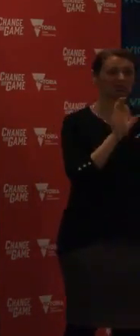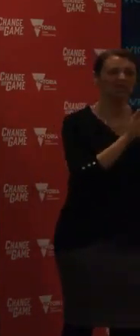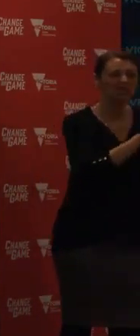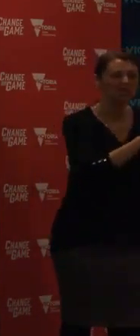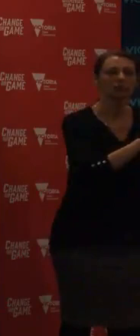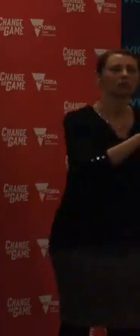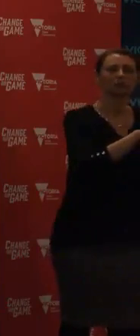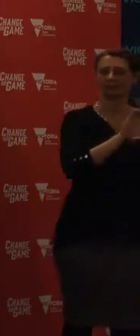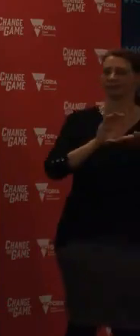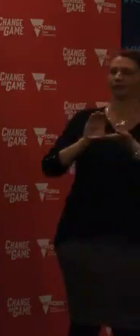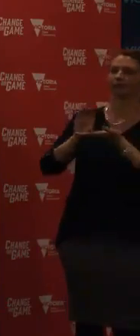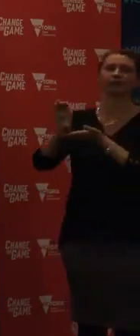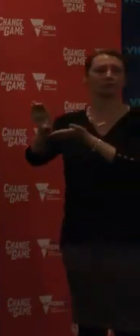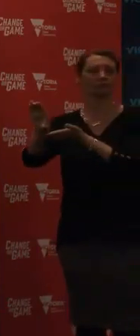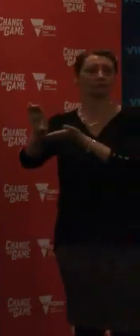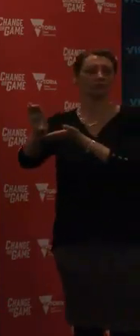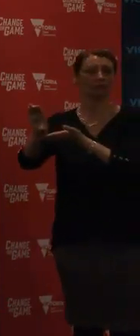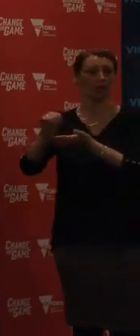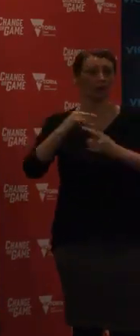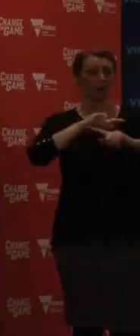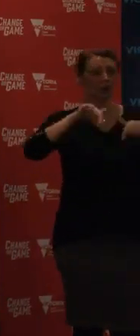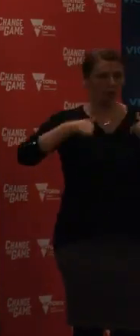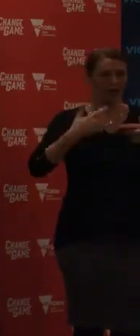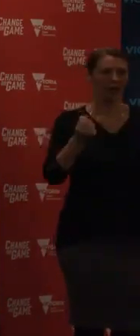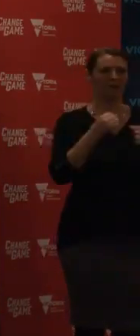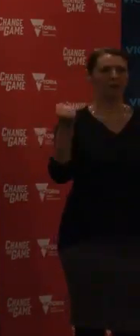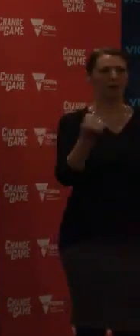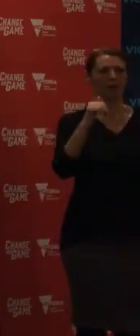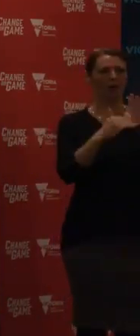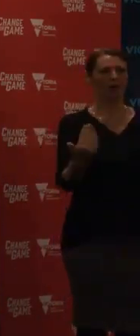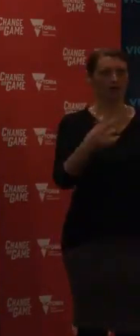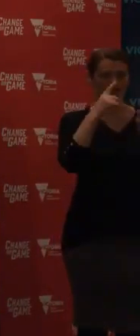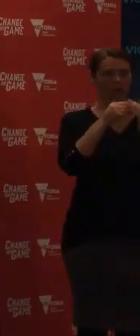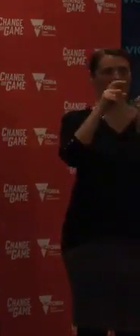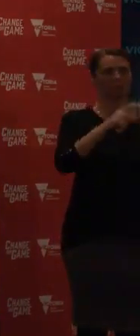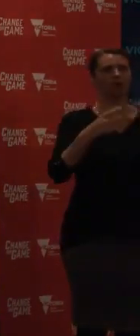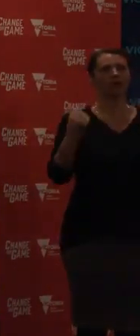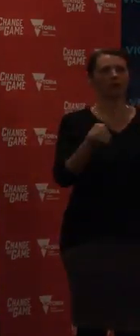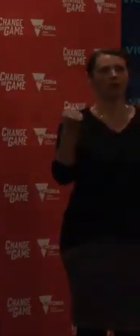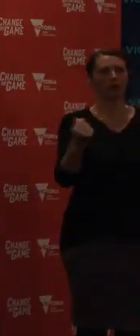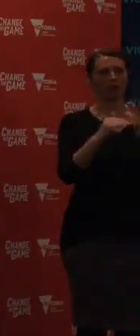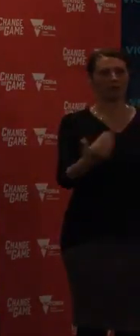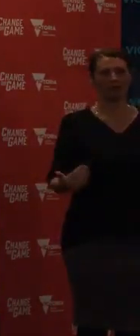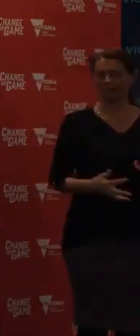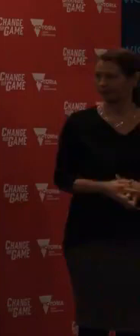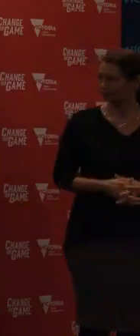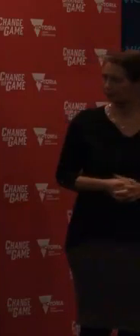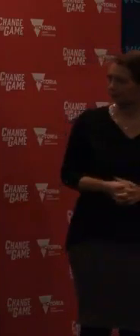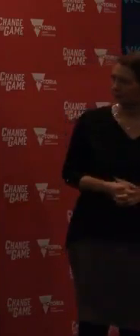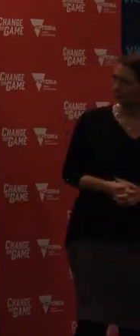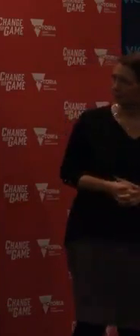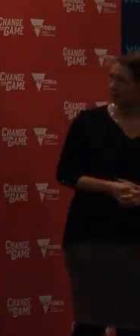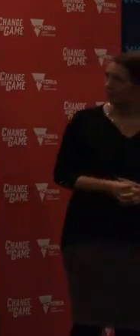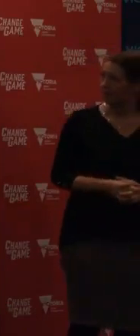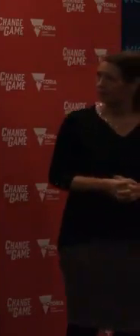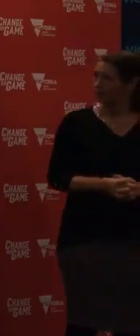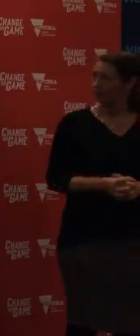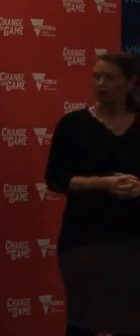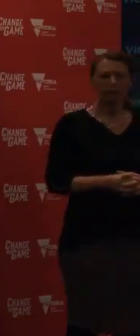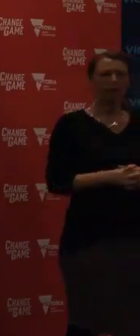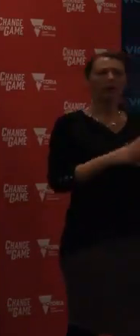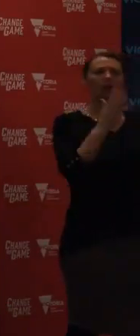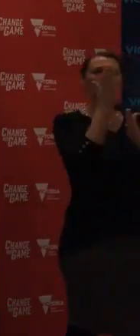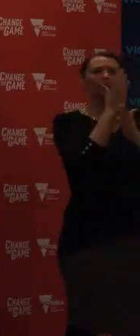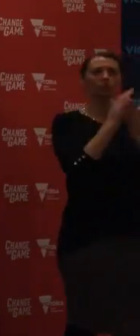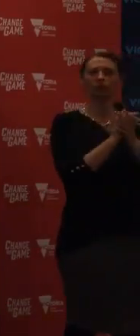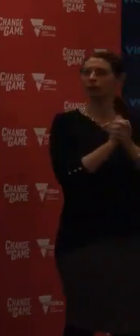Because we've got market power now and we can do that. Okay. just wanted to share with you, perhaps for a little bit of inspiration,